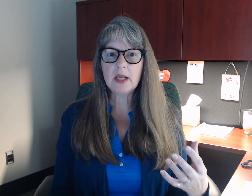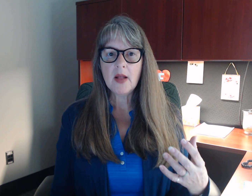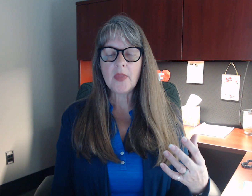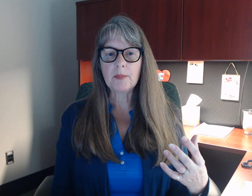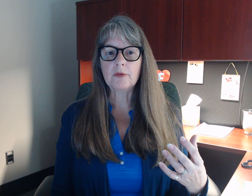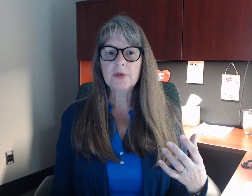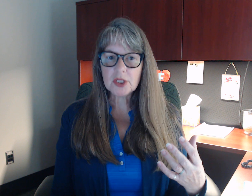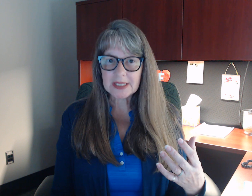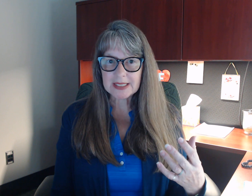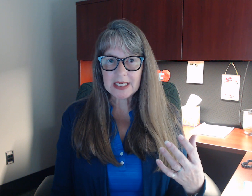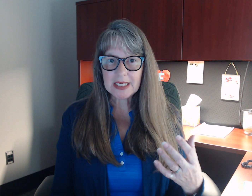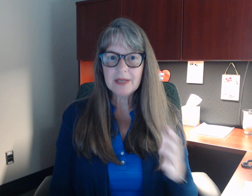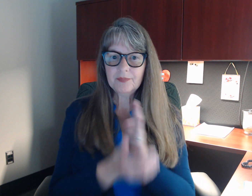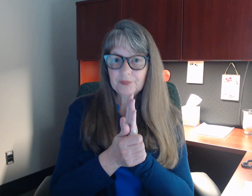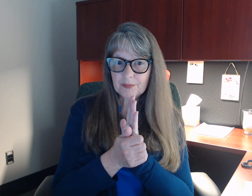that proficiency,